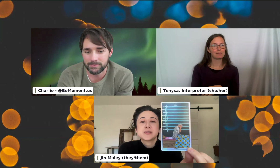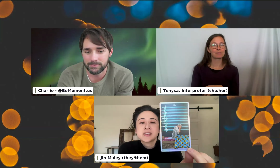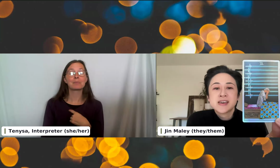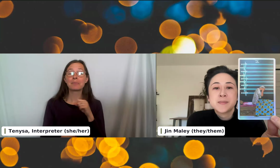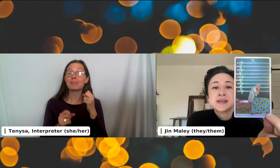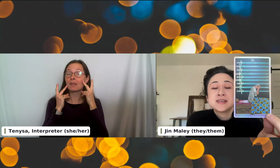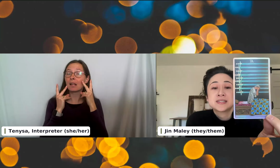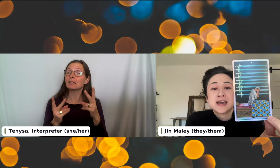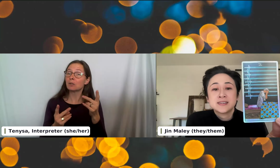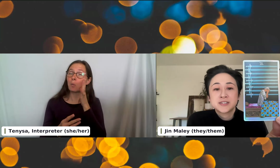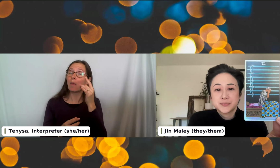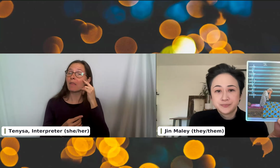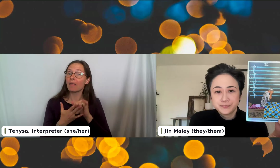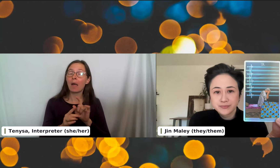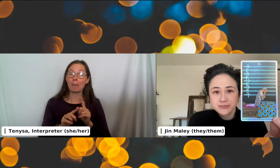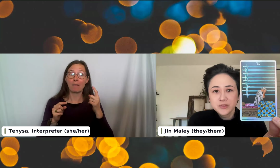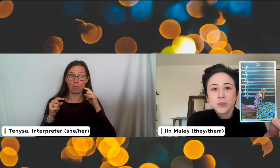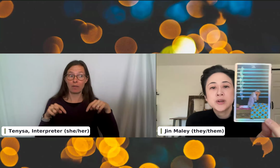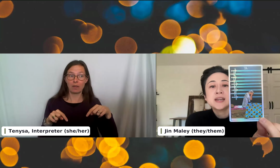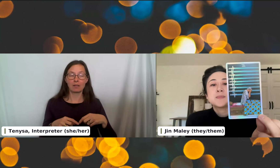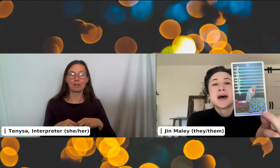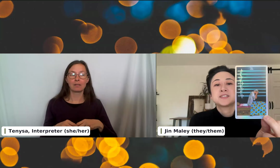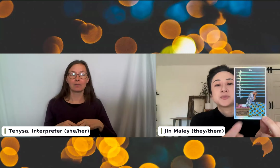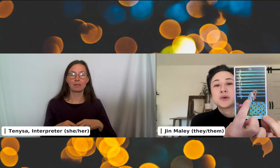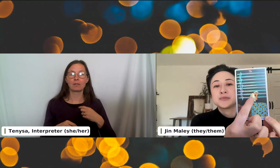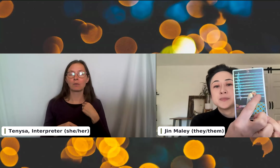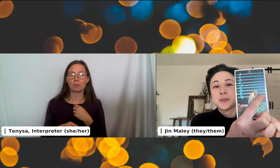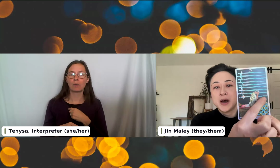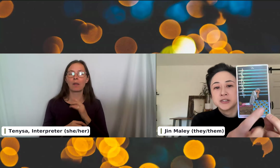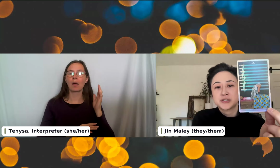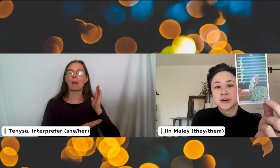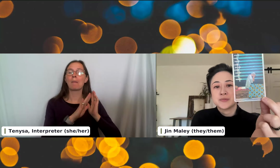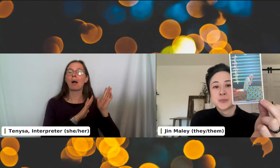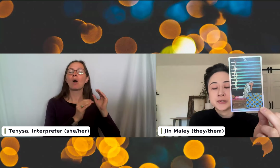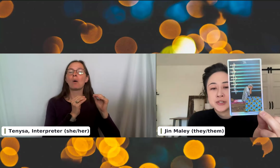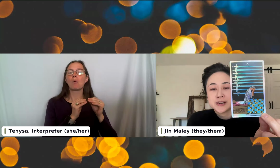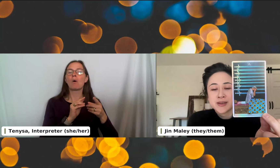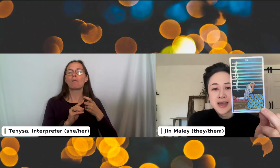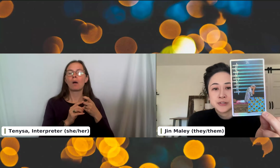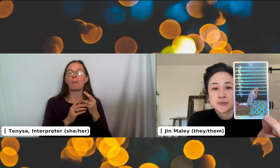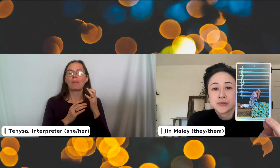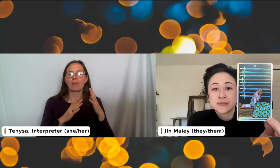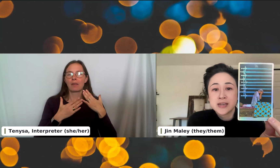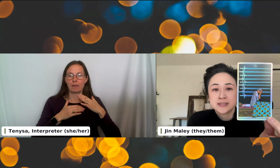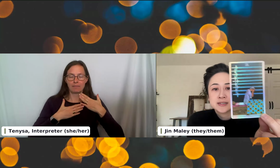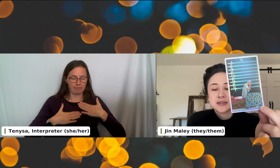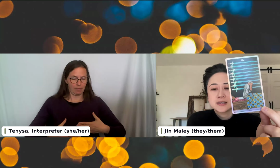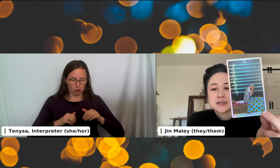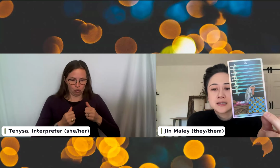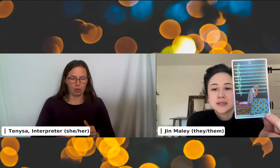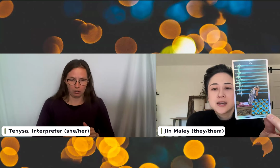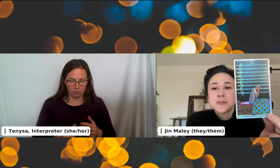how you would think that, but in this case, we're getting the past more from the posture of the person and the hands over the